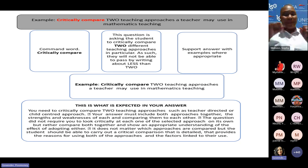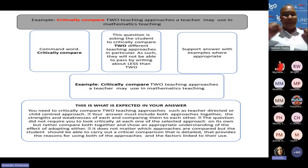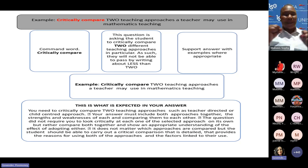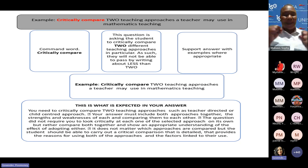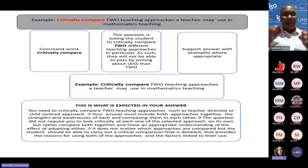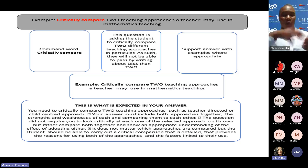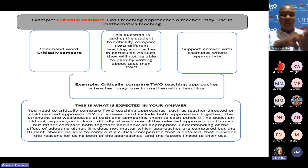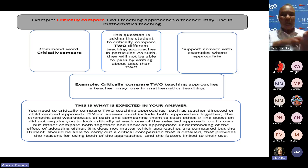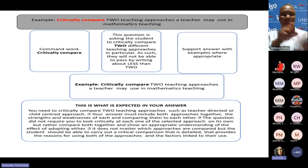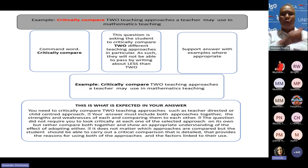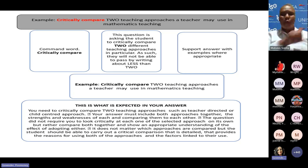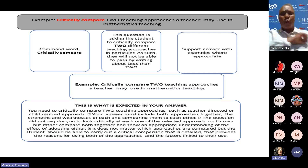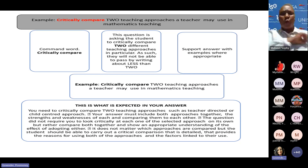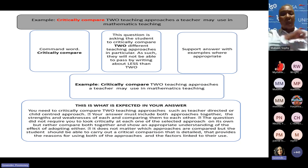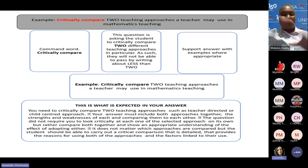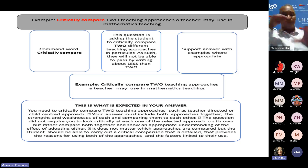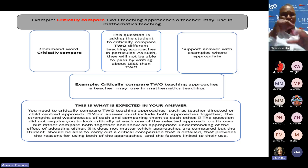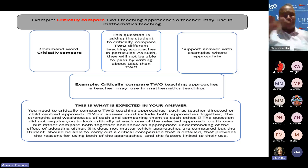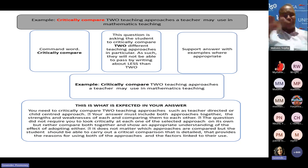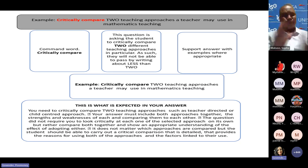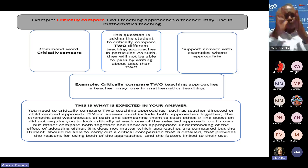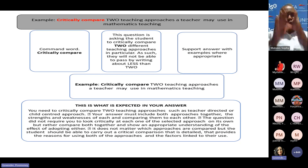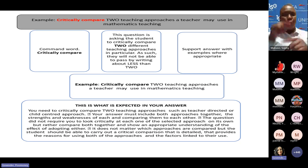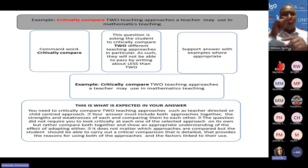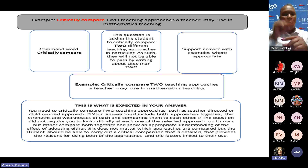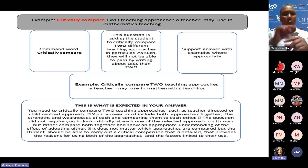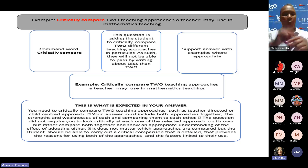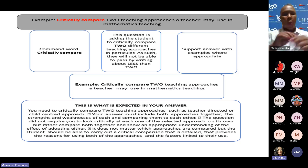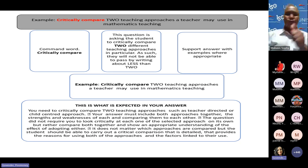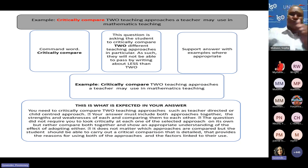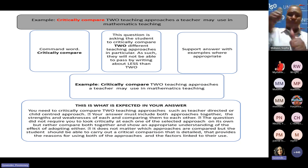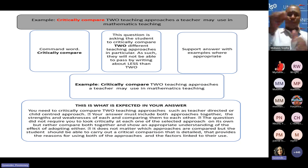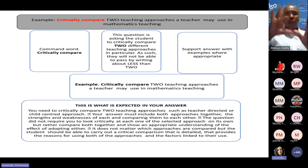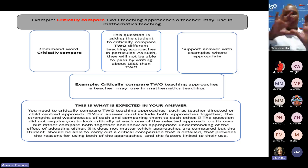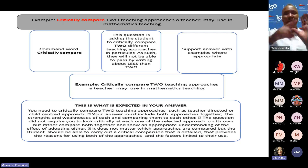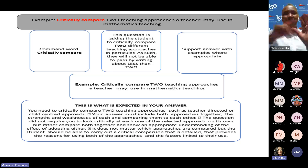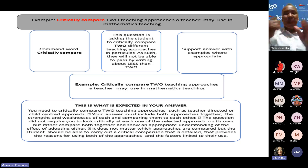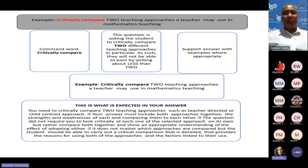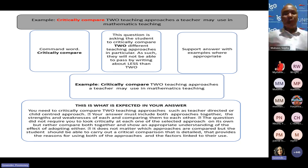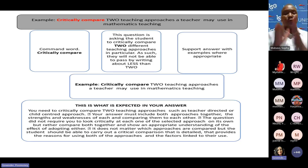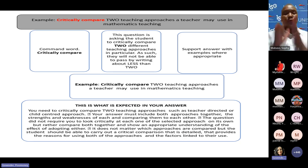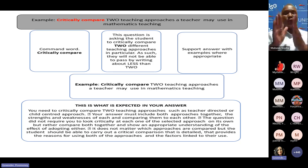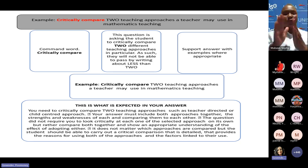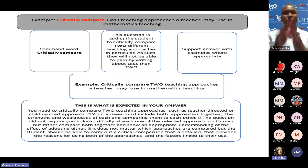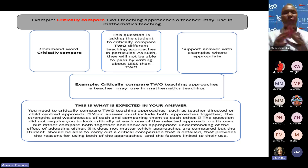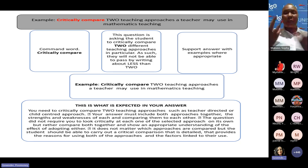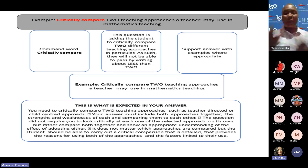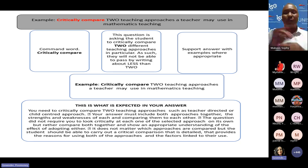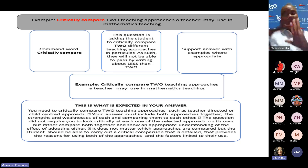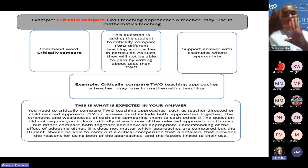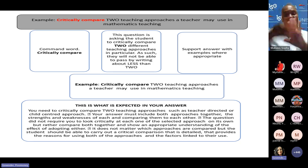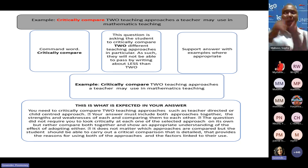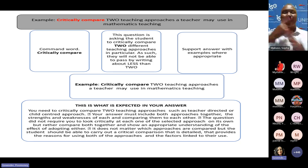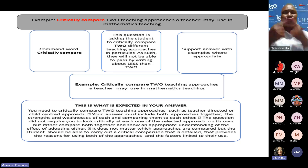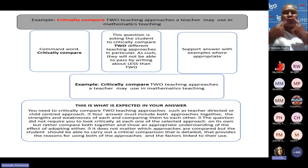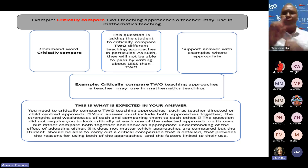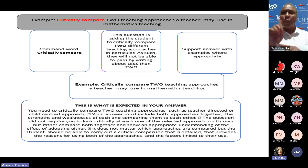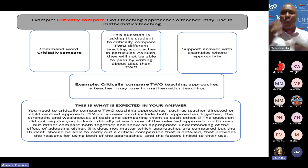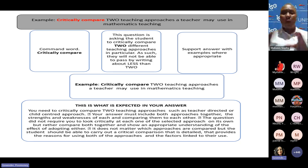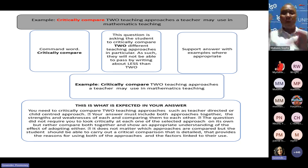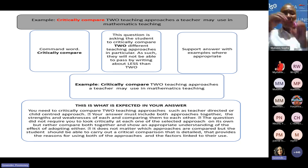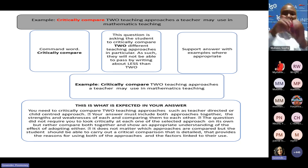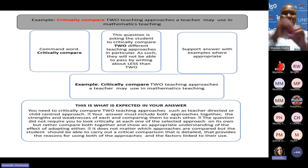weaknesses, why one approach supersedes the other approach. Okay, so a comprehensive answer will